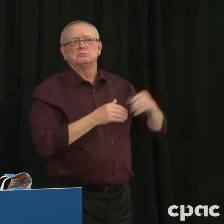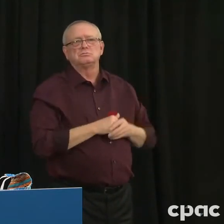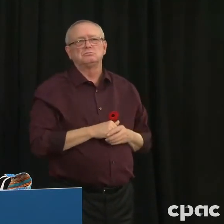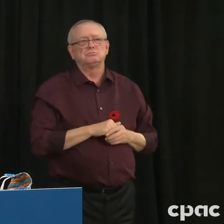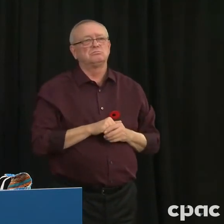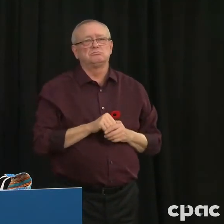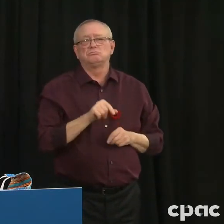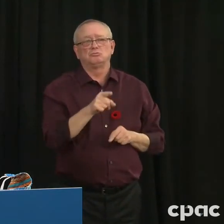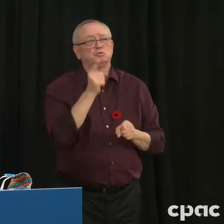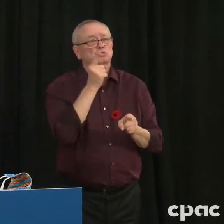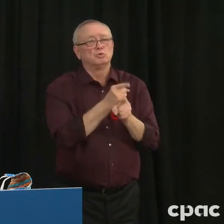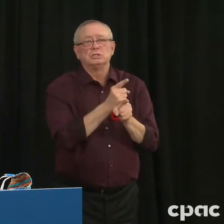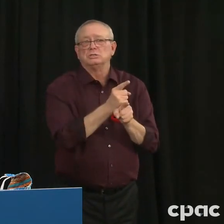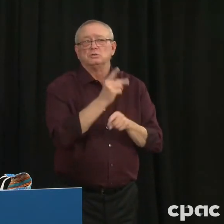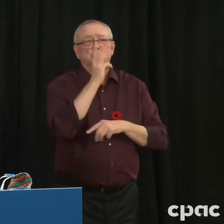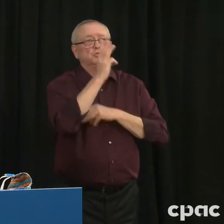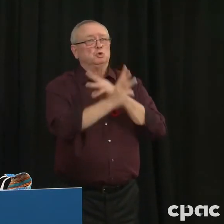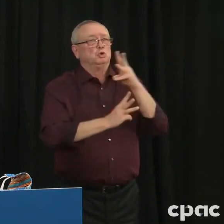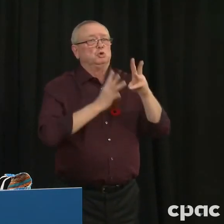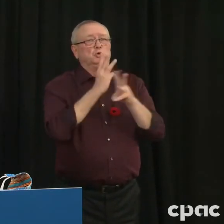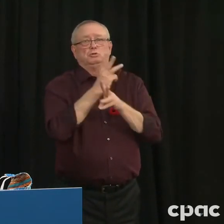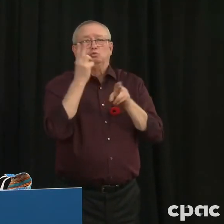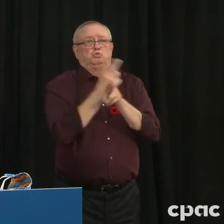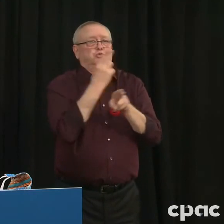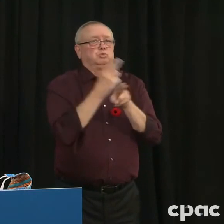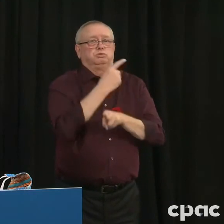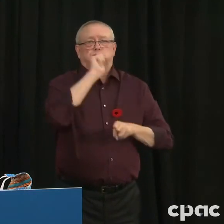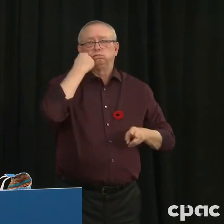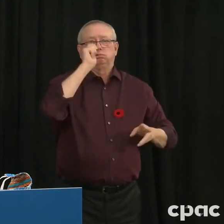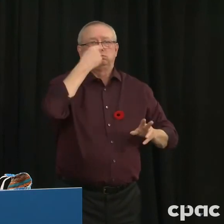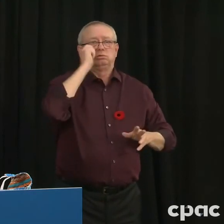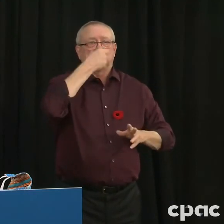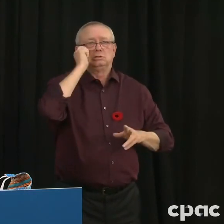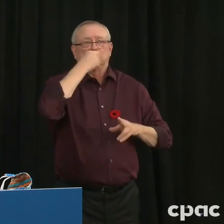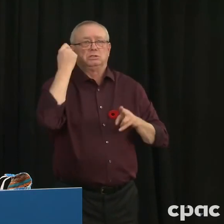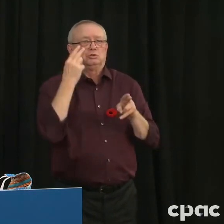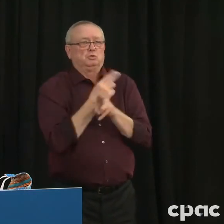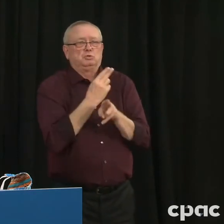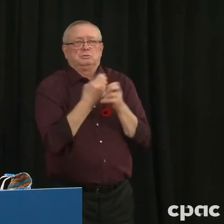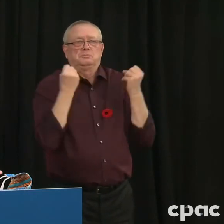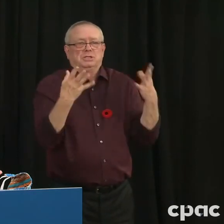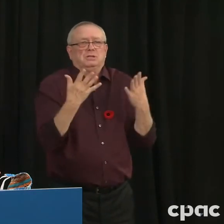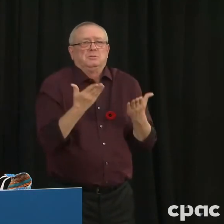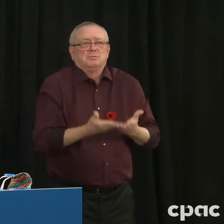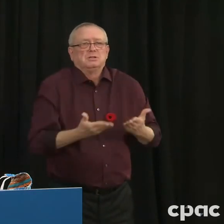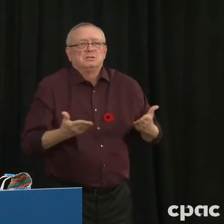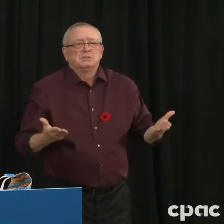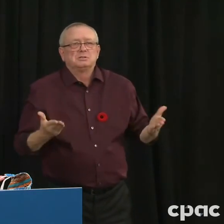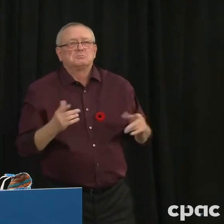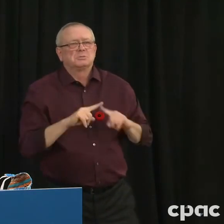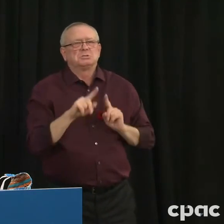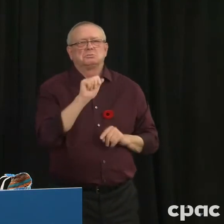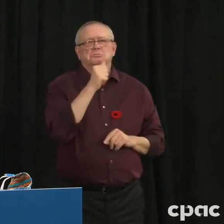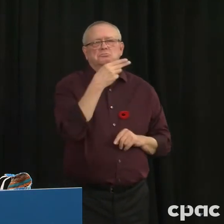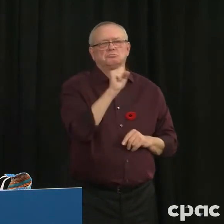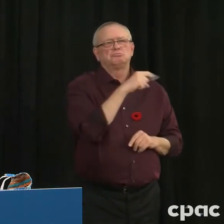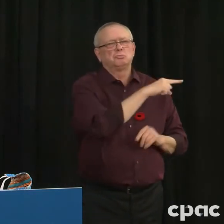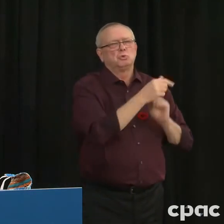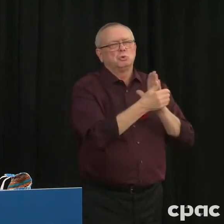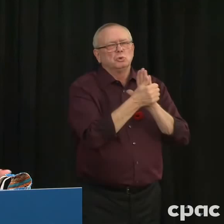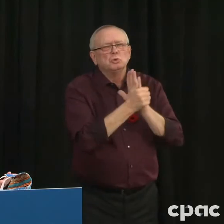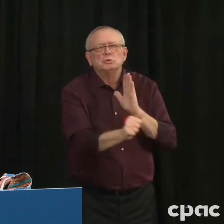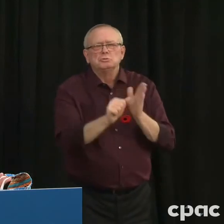it's something they are constantly mindful of, and they do a really excellent job of making sure that they're anticipating where there may be